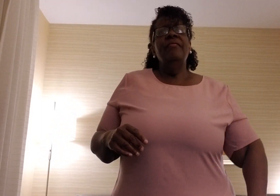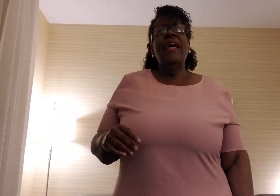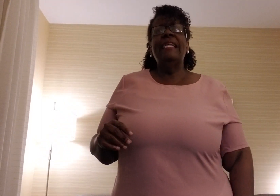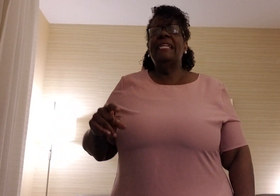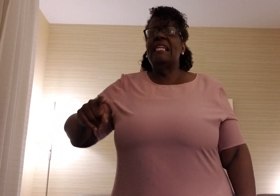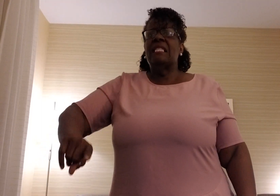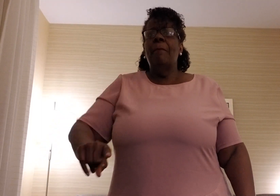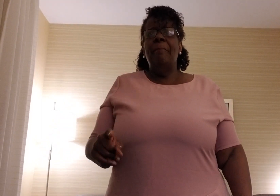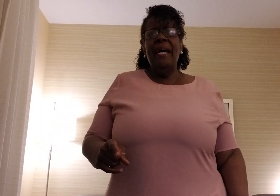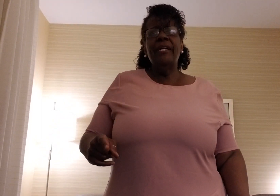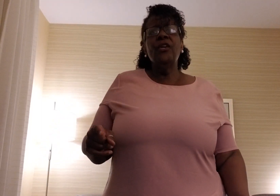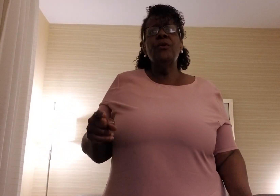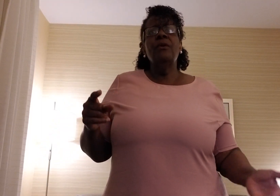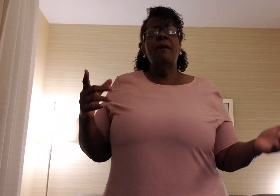That it gets better.